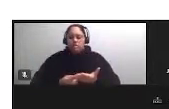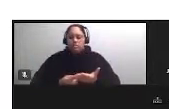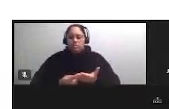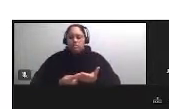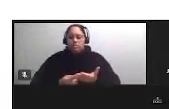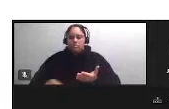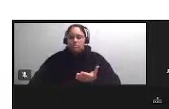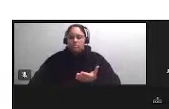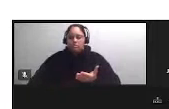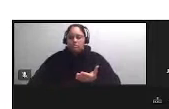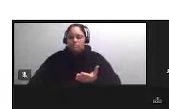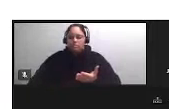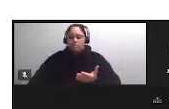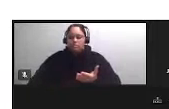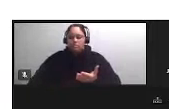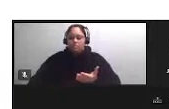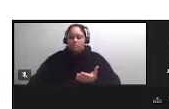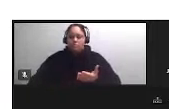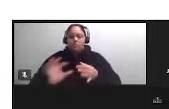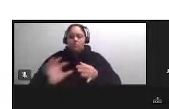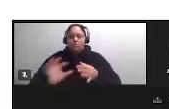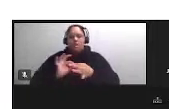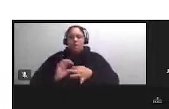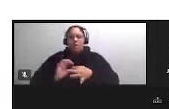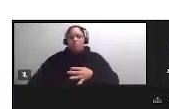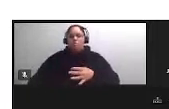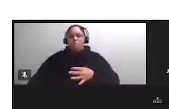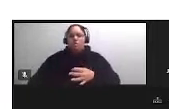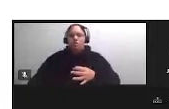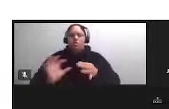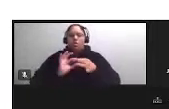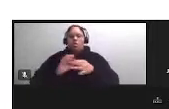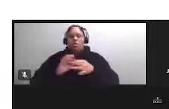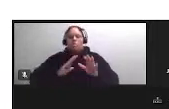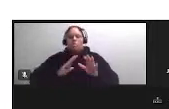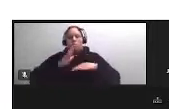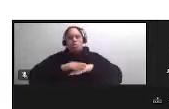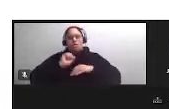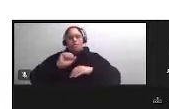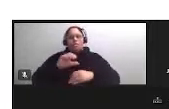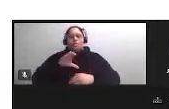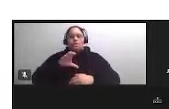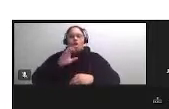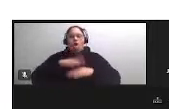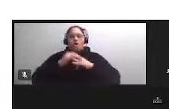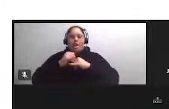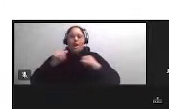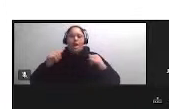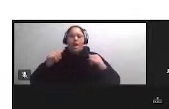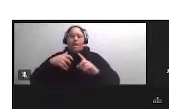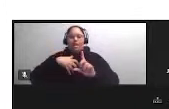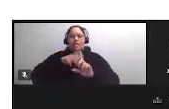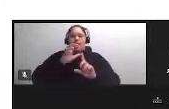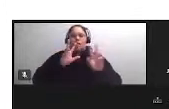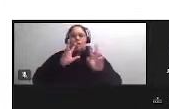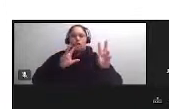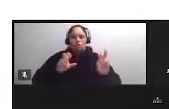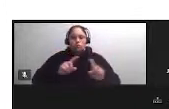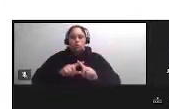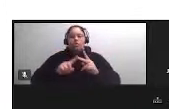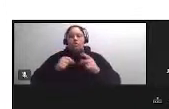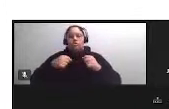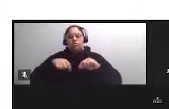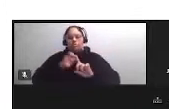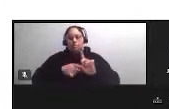to engage the committee on this cyber attack issue, and then Chairperson, and then we can just